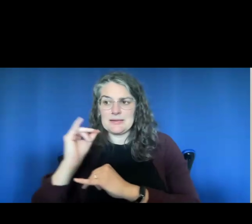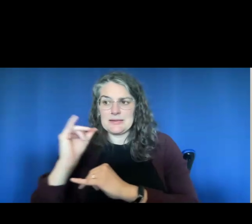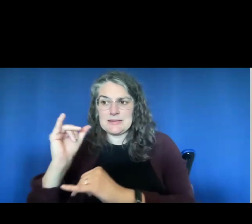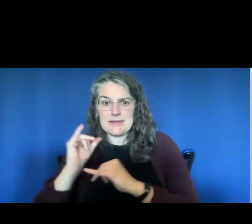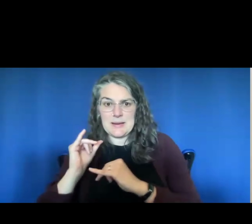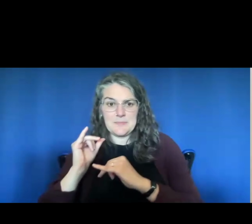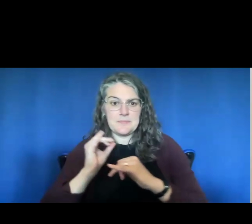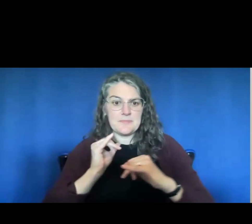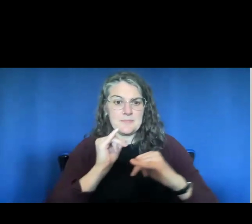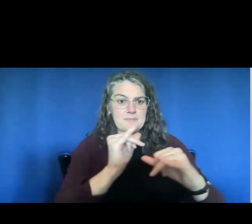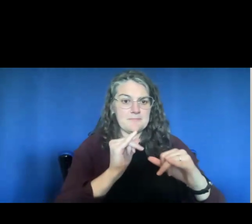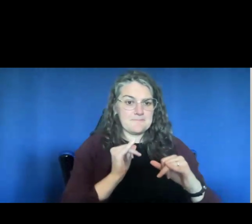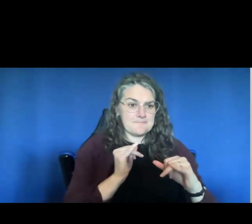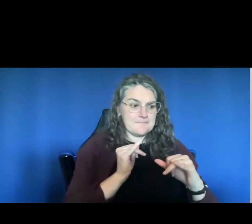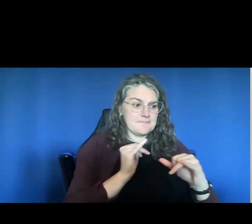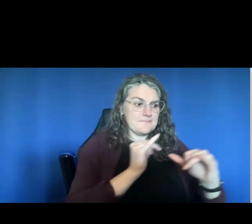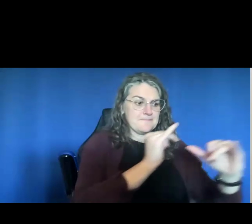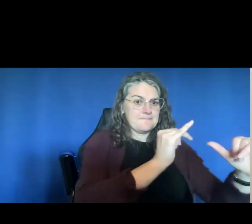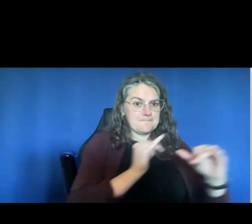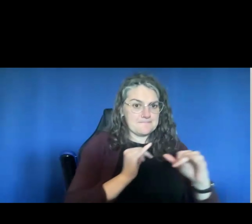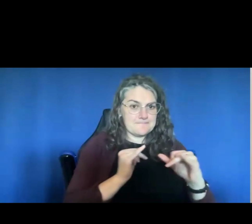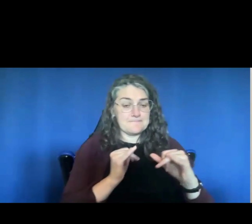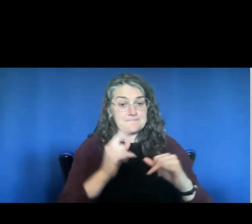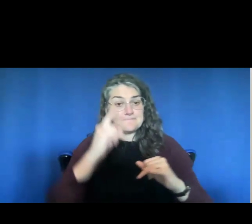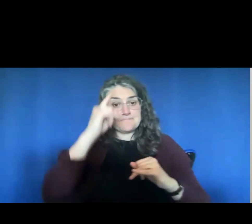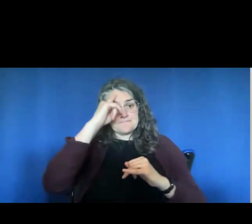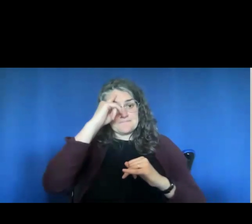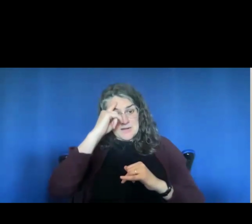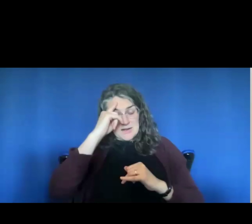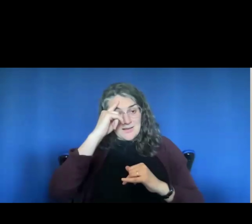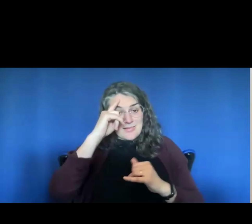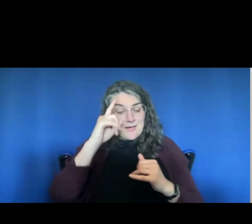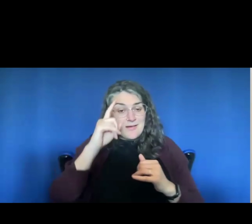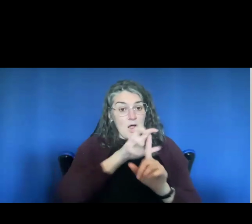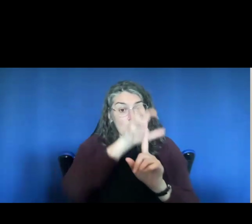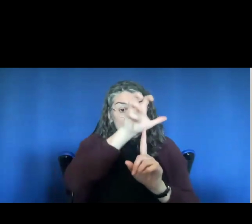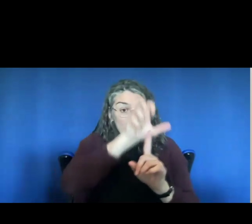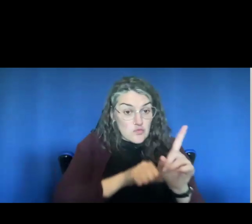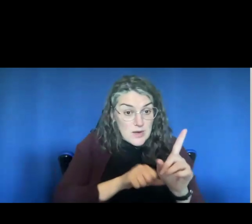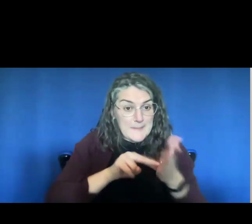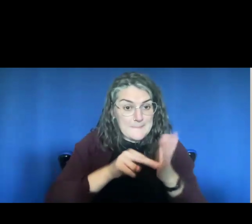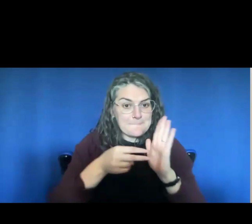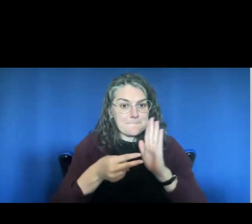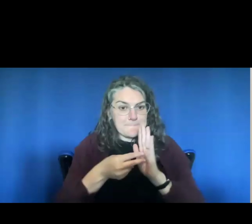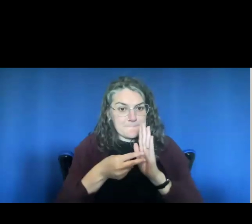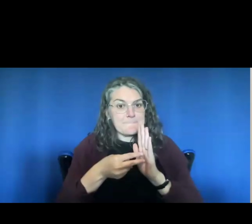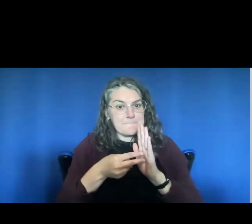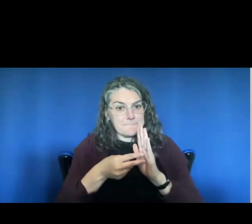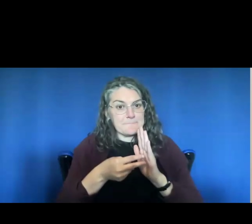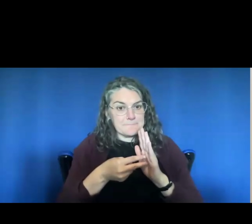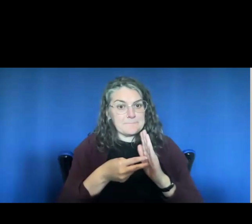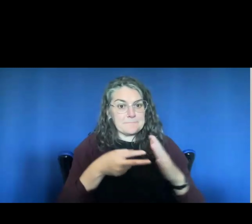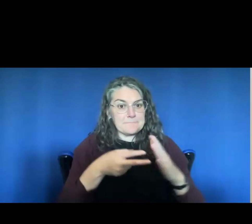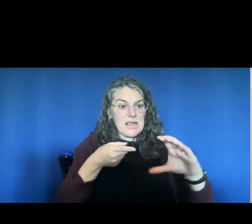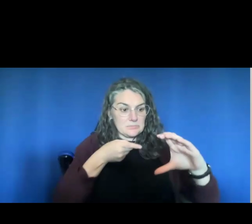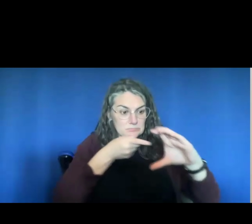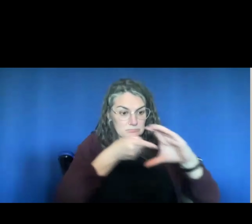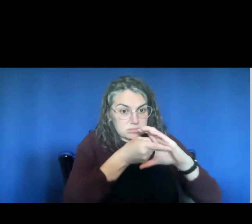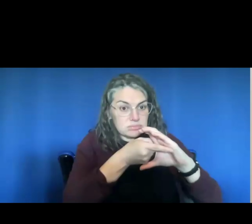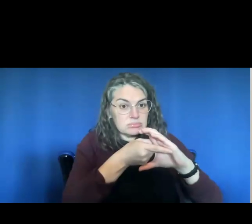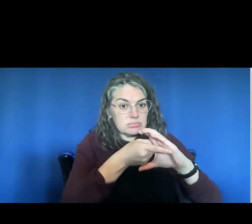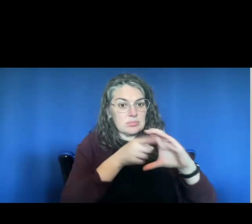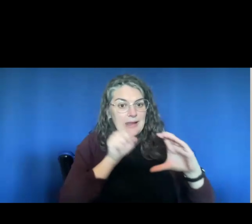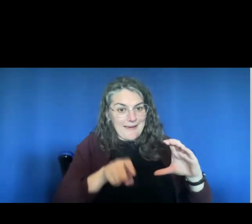assault. I'd long equated sexual assault with rape, any violent penetration of the deepest and most sacred bodily